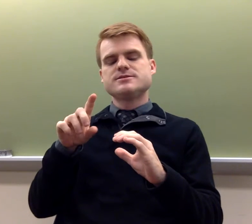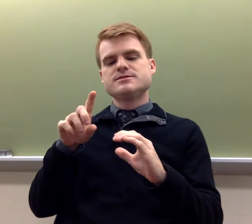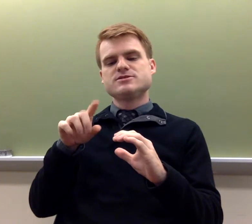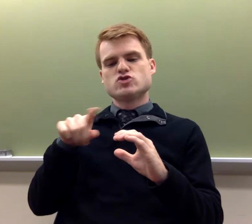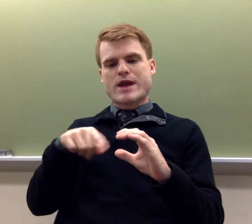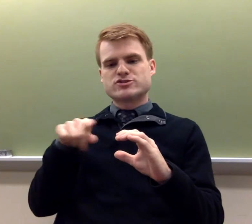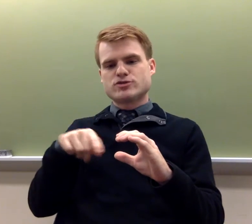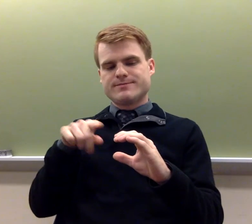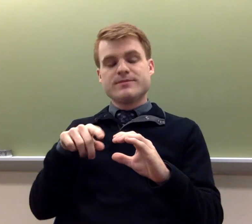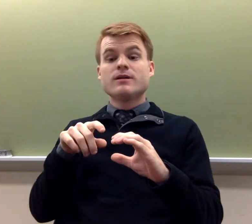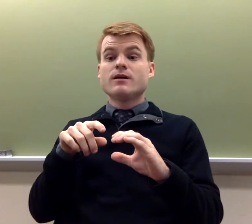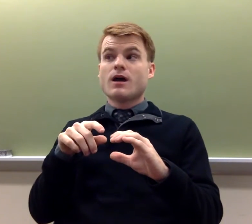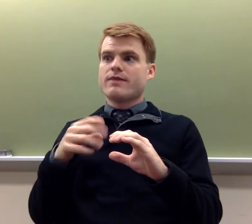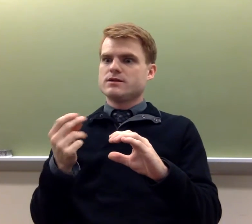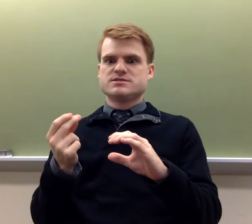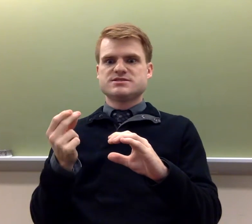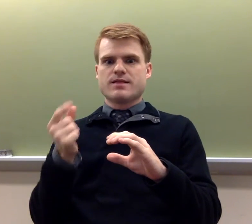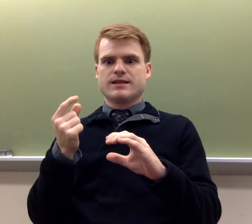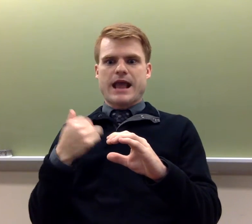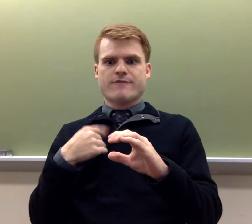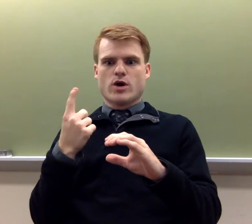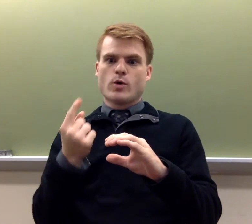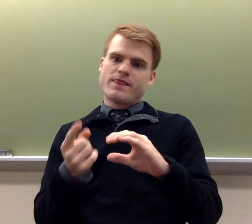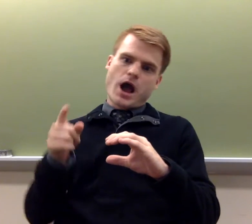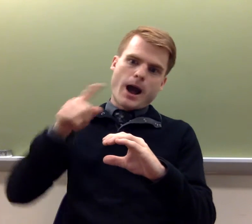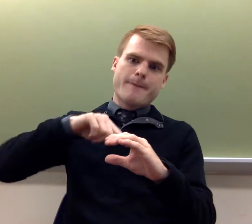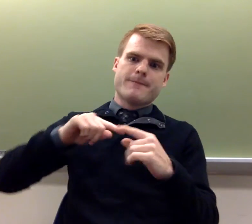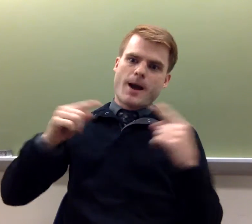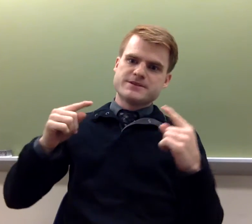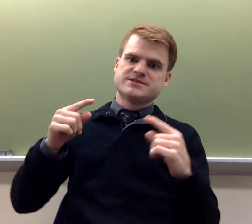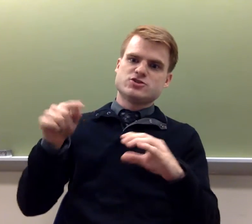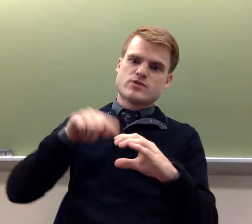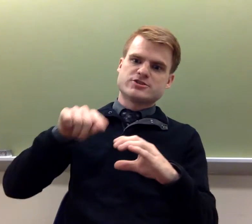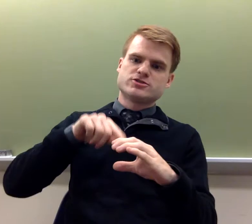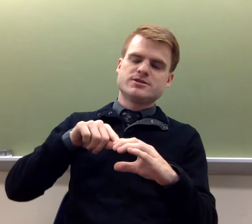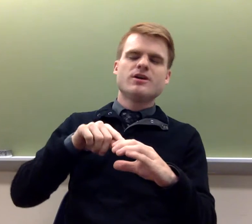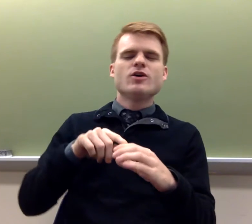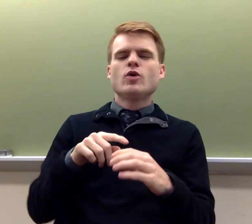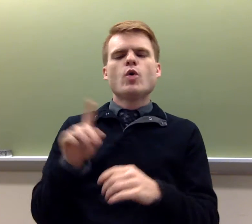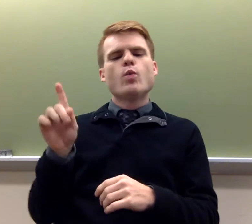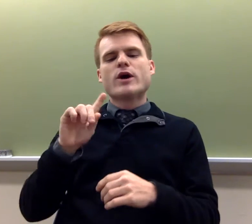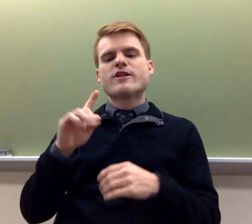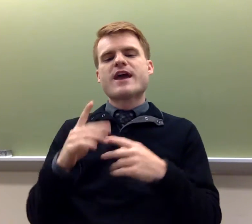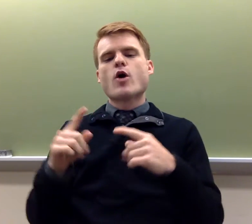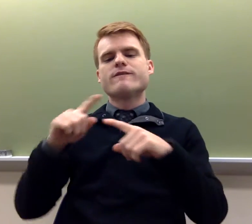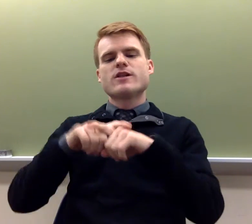have another one going in the opposite direction. Where these things overlap, there's resistance.